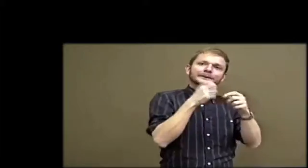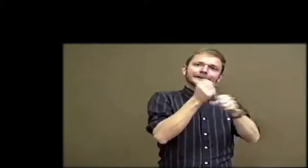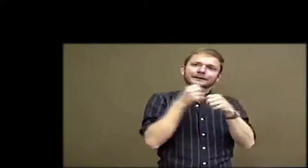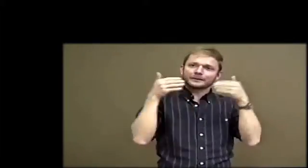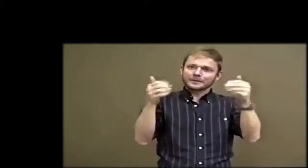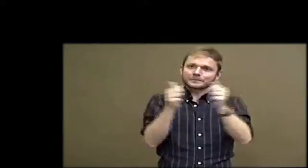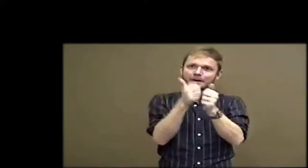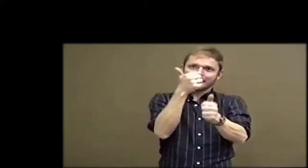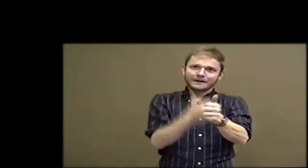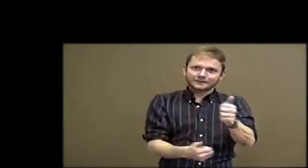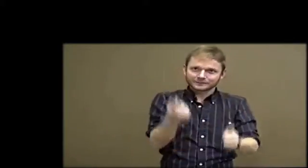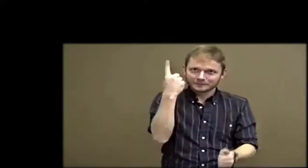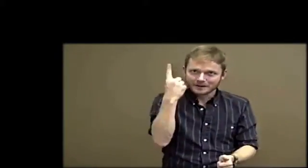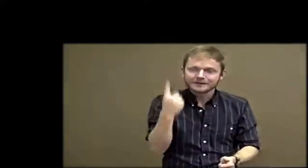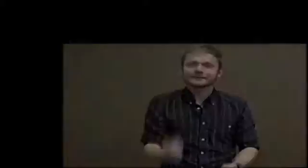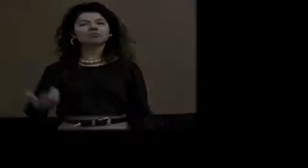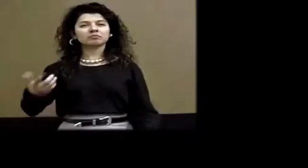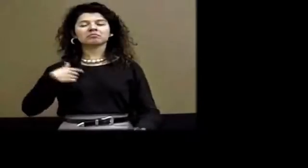in with everyone.